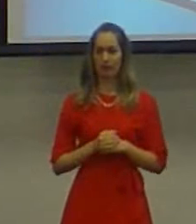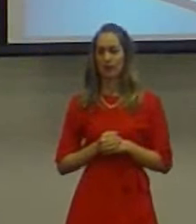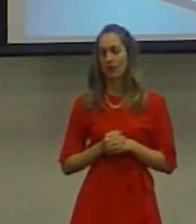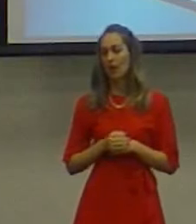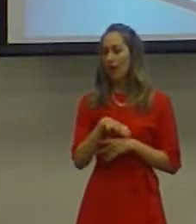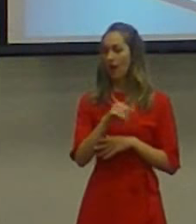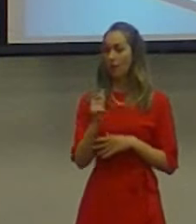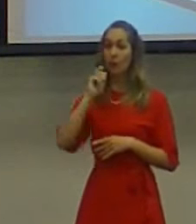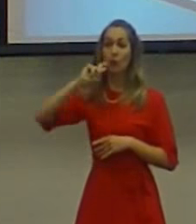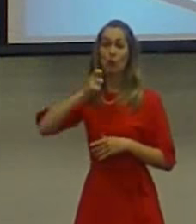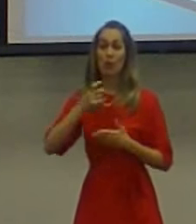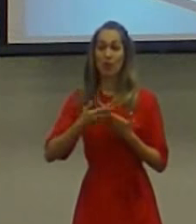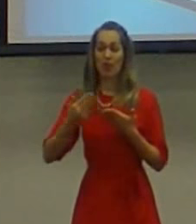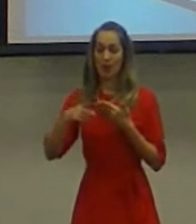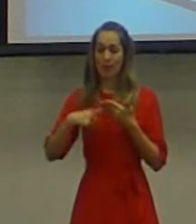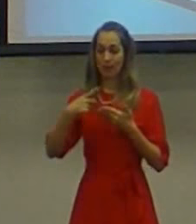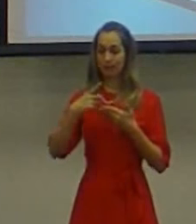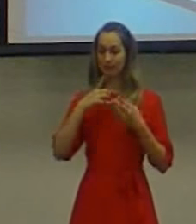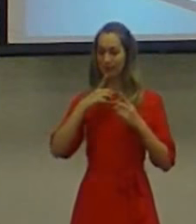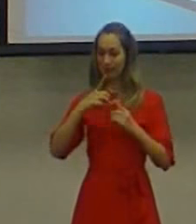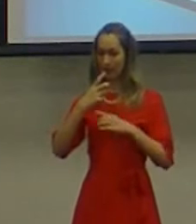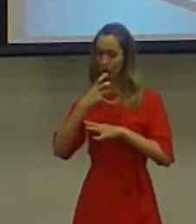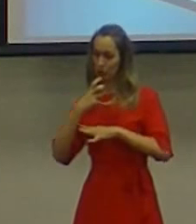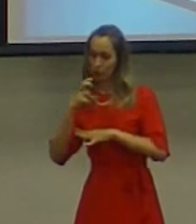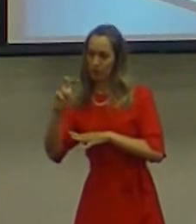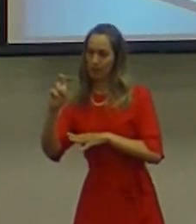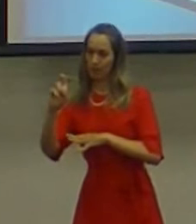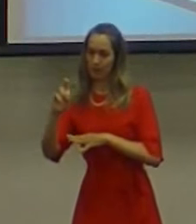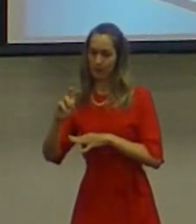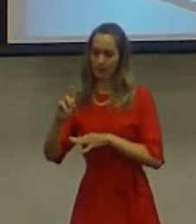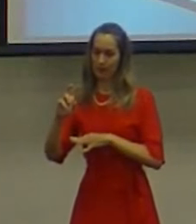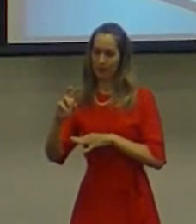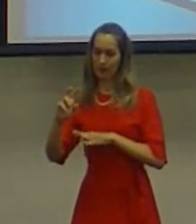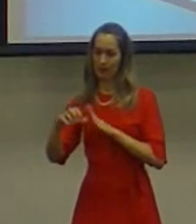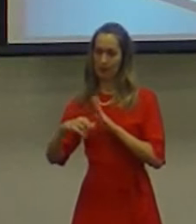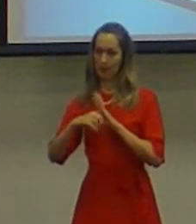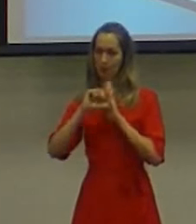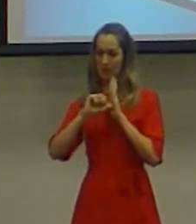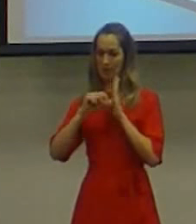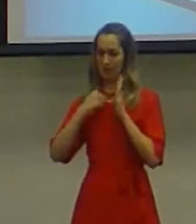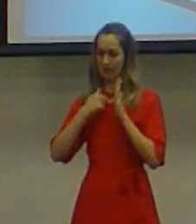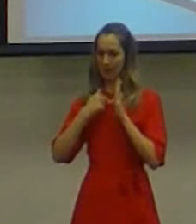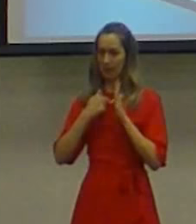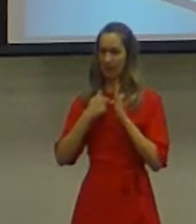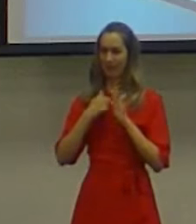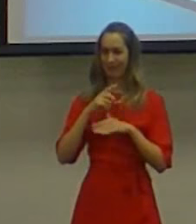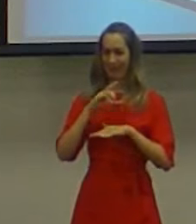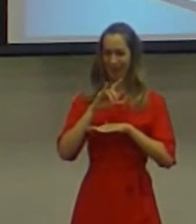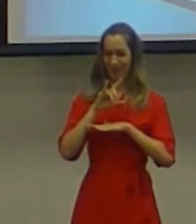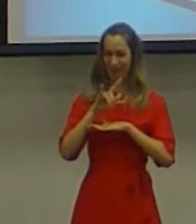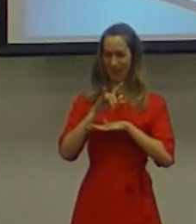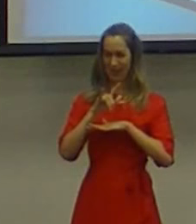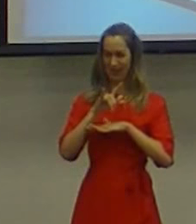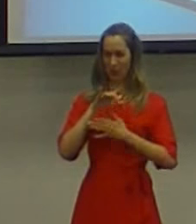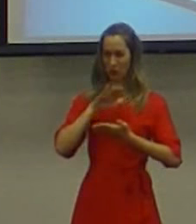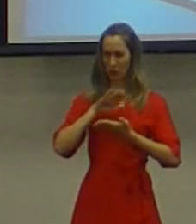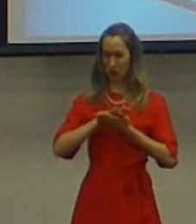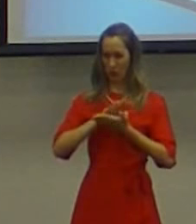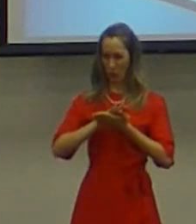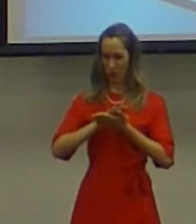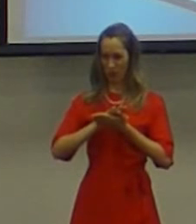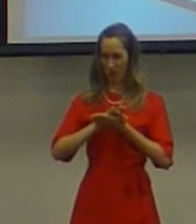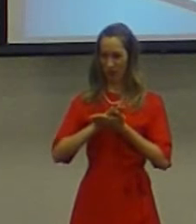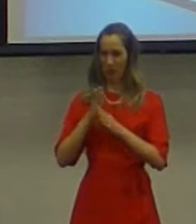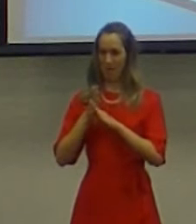Another really cool thing about the Disciple Trips program that I was really impressed by is the flight school. Before you actually go to your location, you have to go through